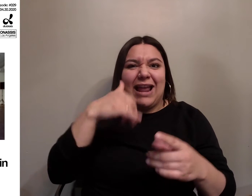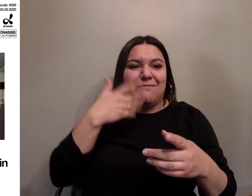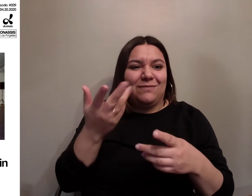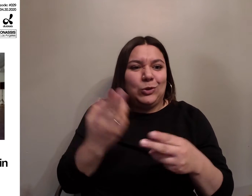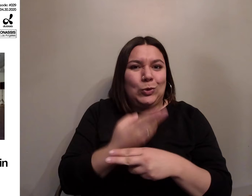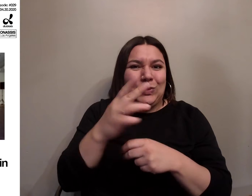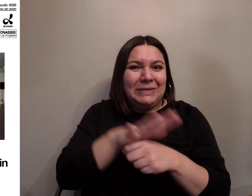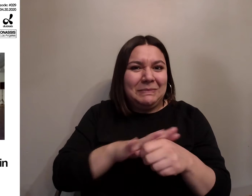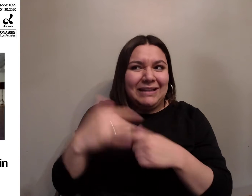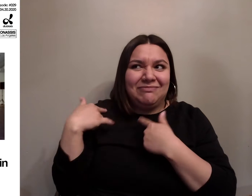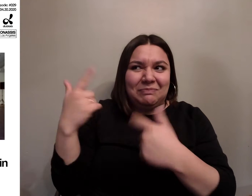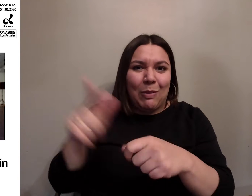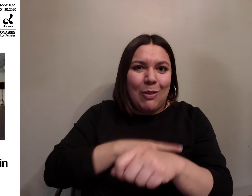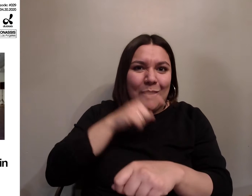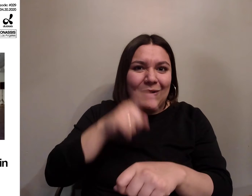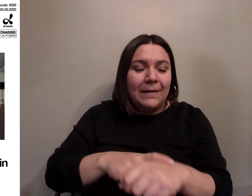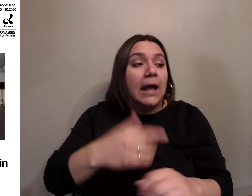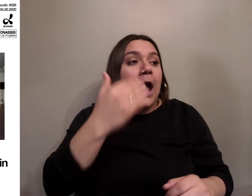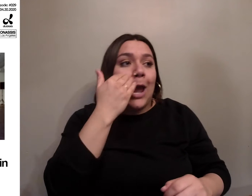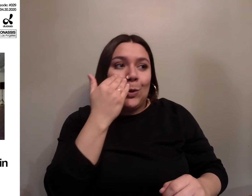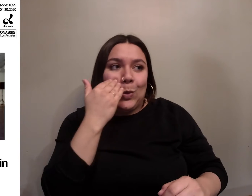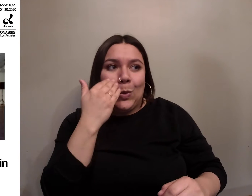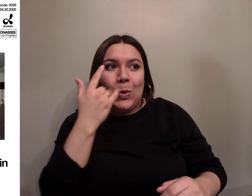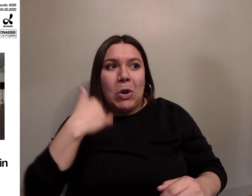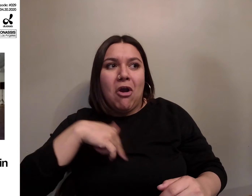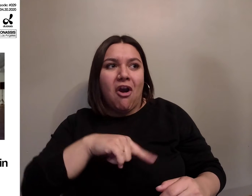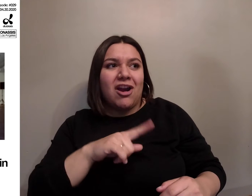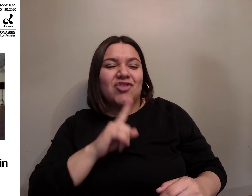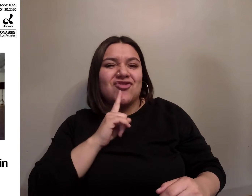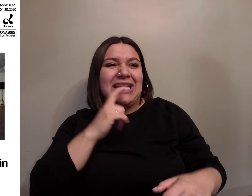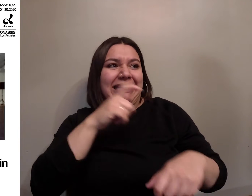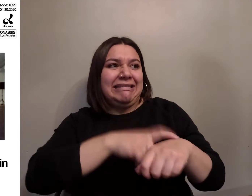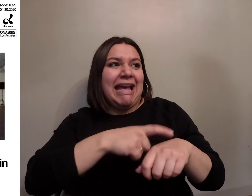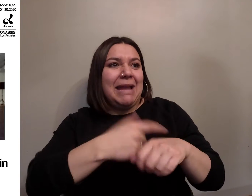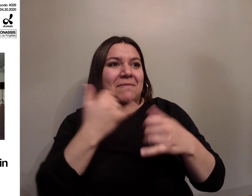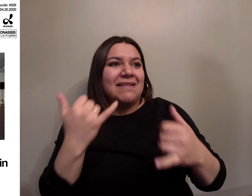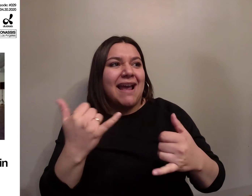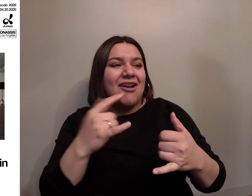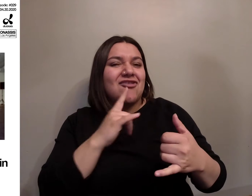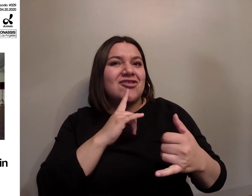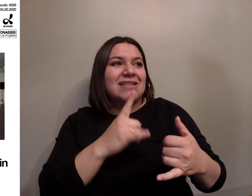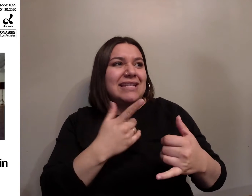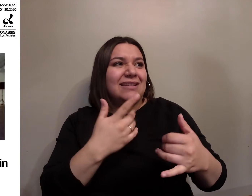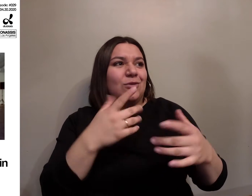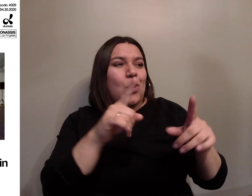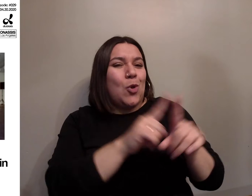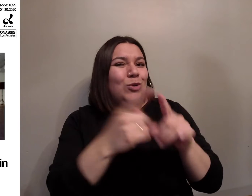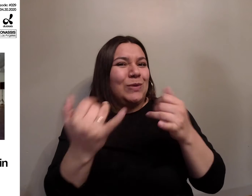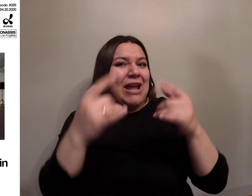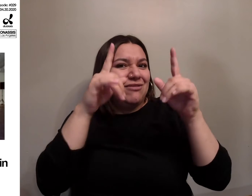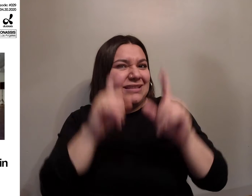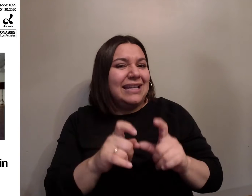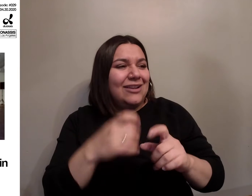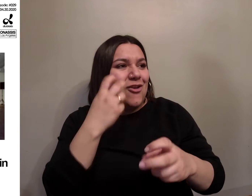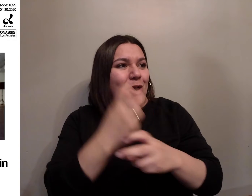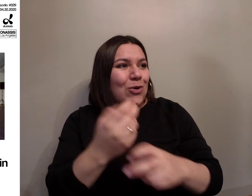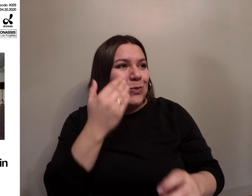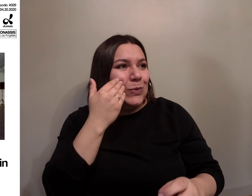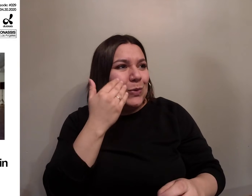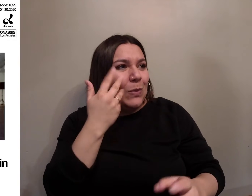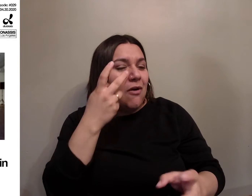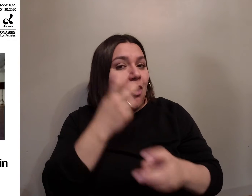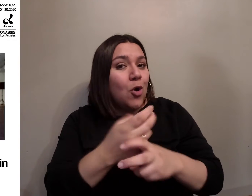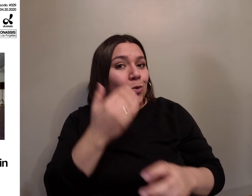space for a long while. I know our sense of time has been also put to the test. It's hard to